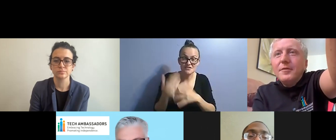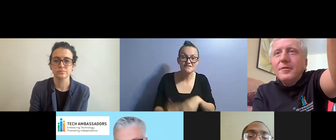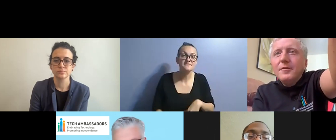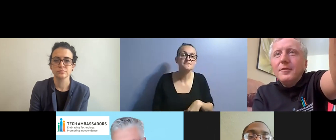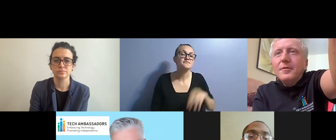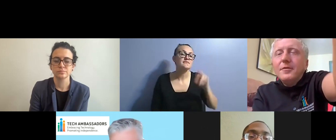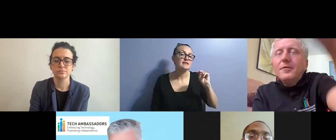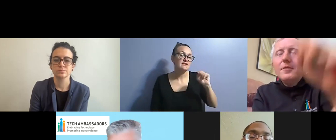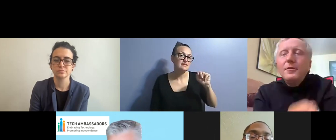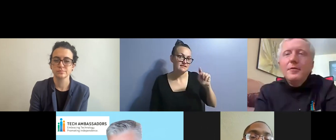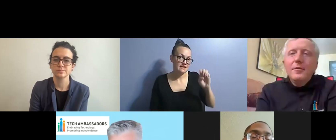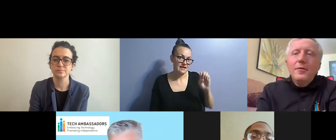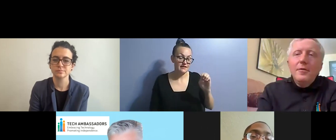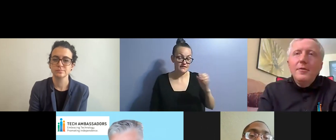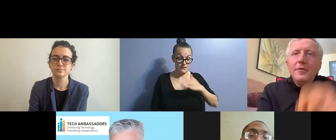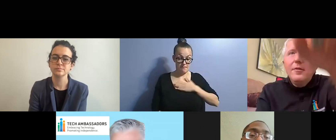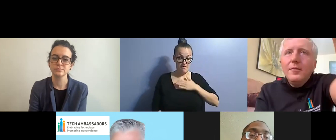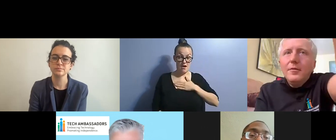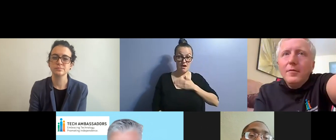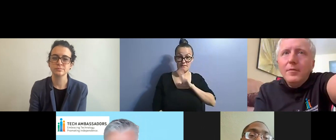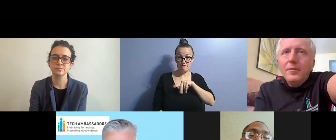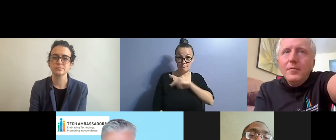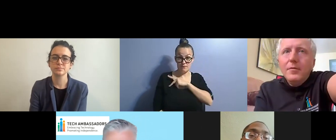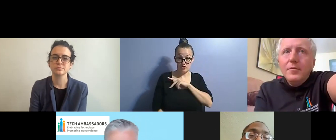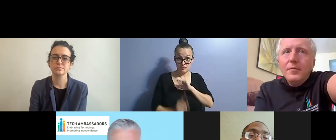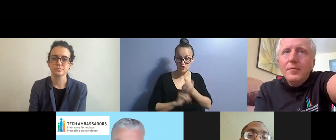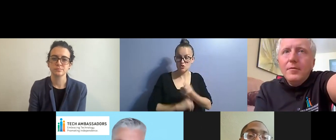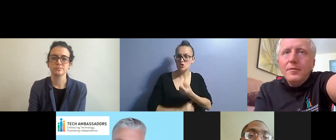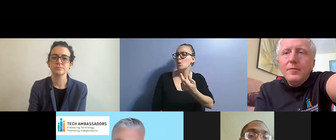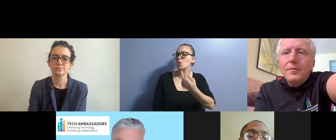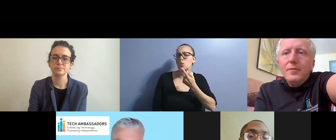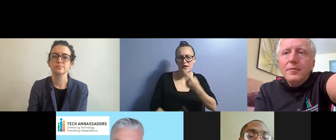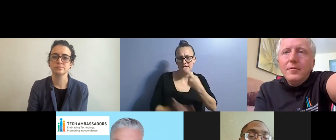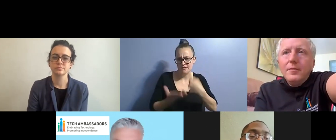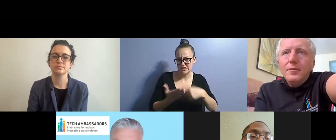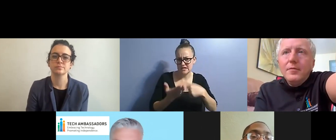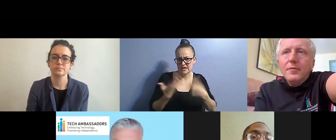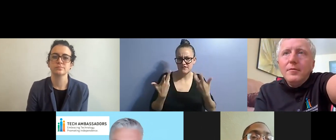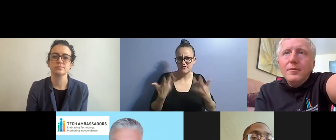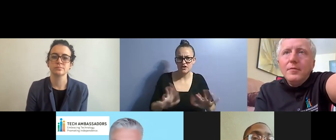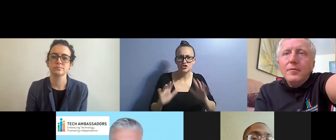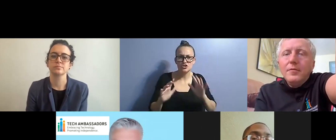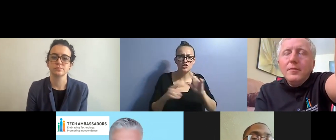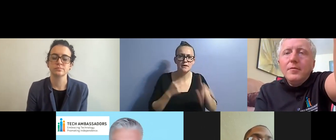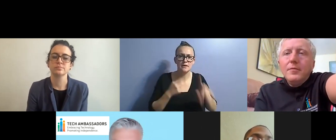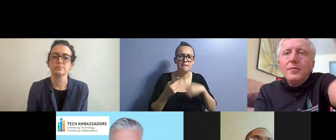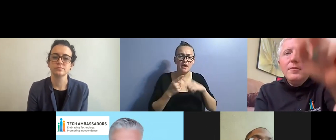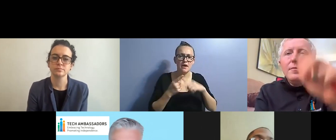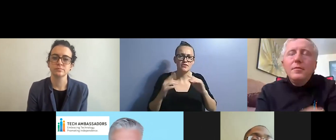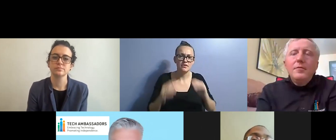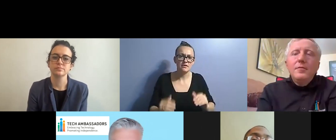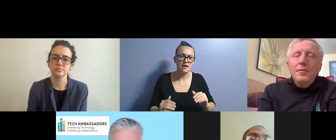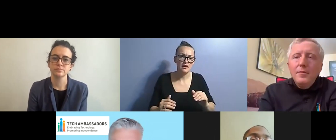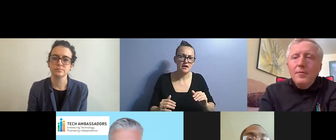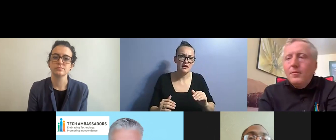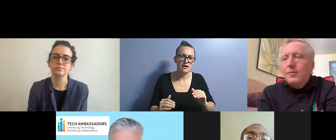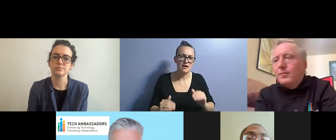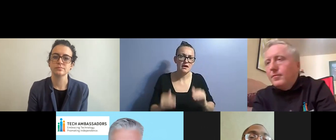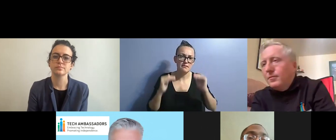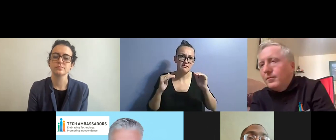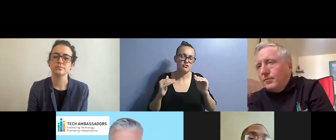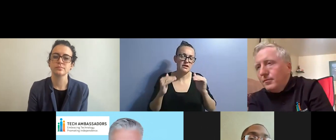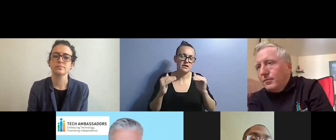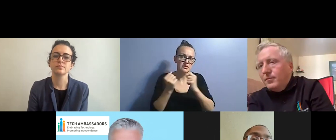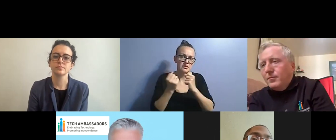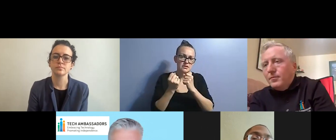own personal situation, I know you and I have talked about the upgrade and some of the remote supports that the character used in